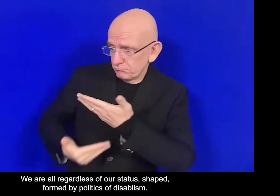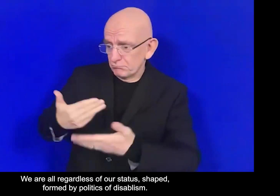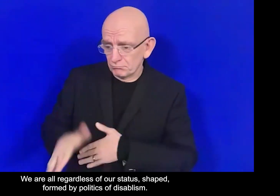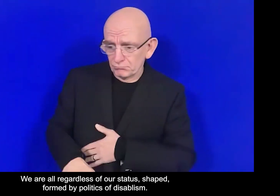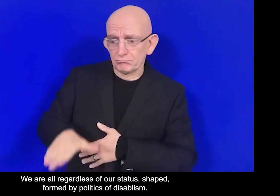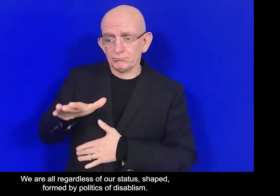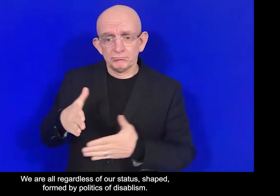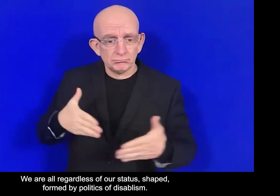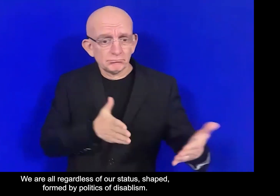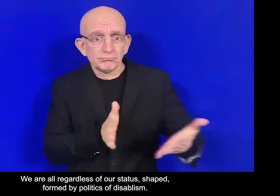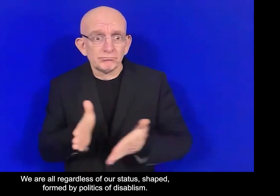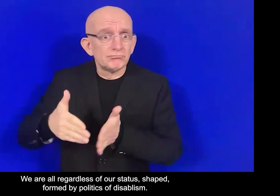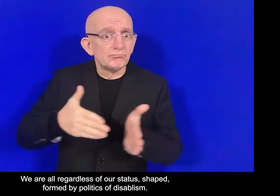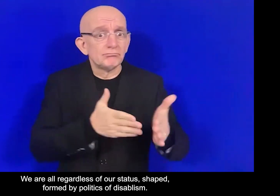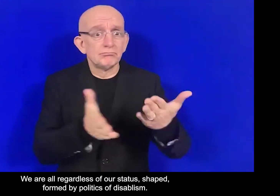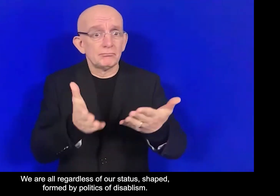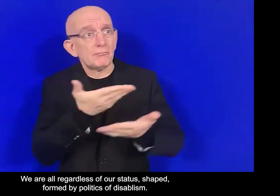of disableism.